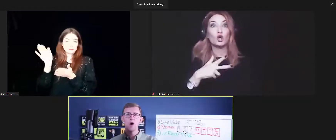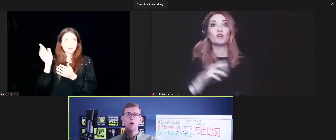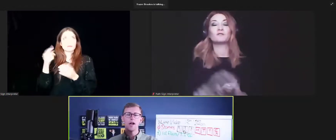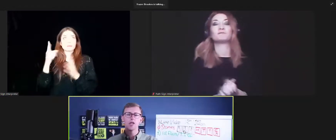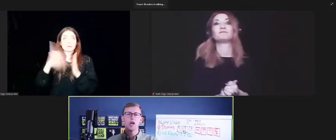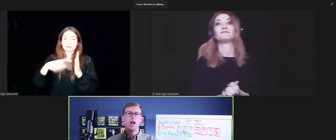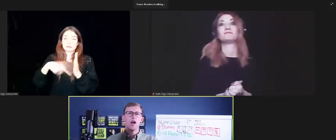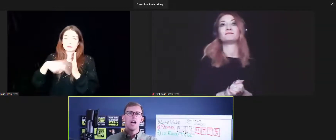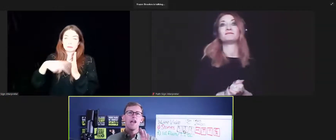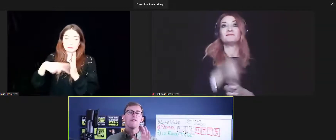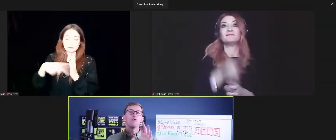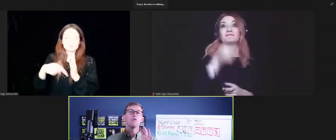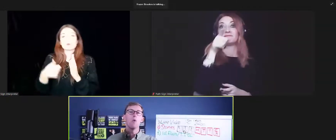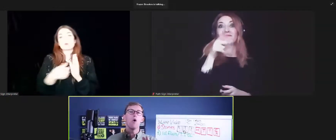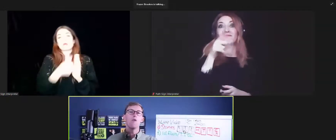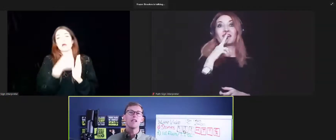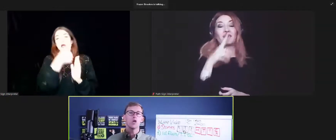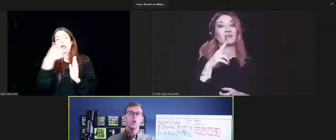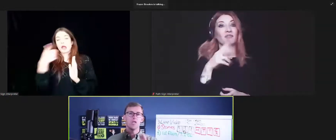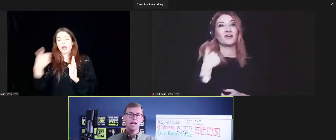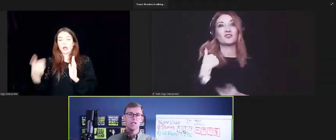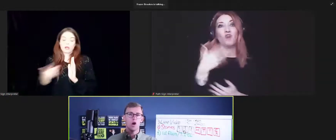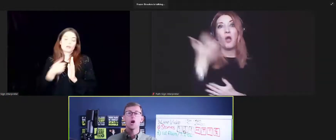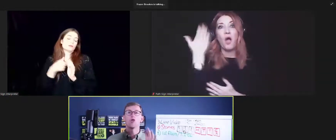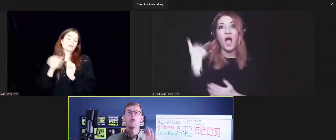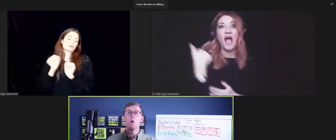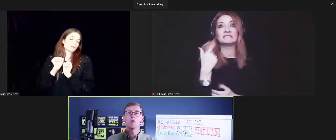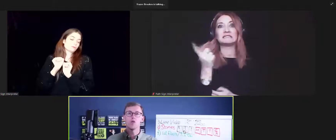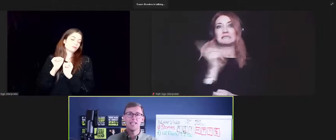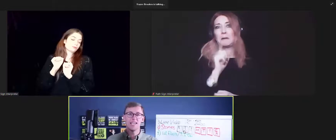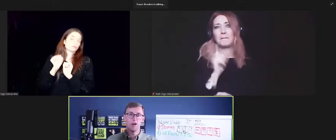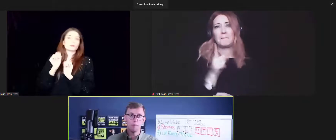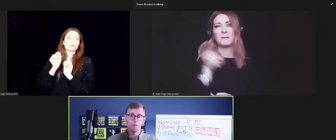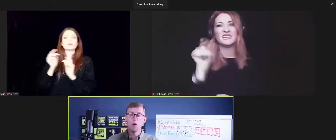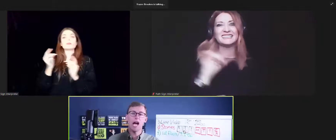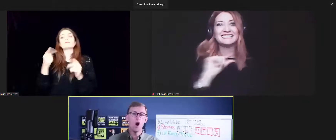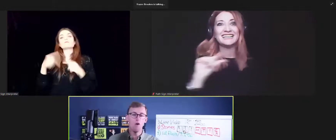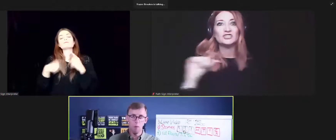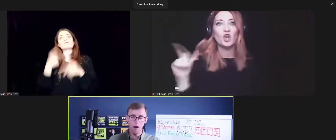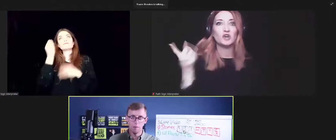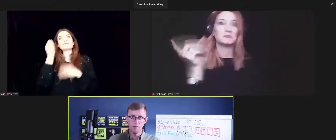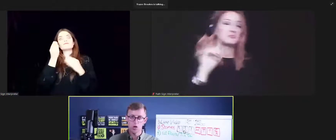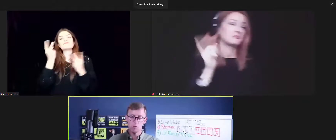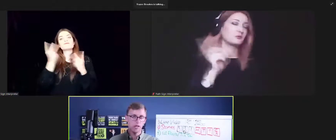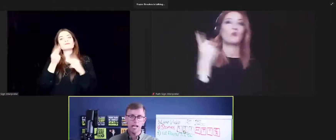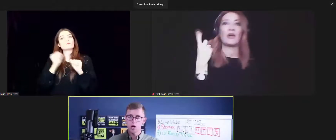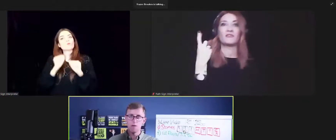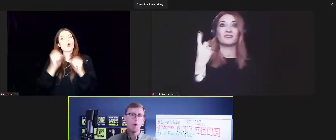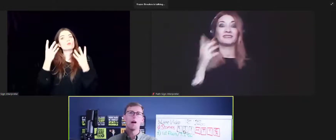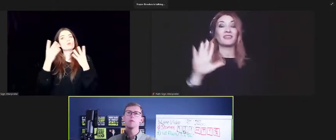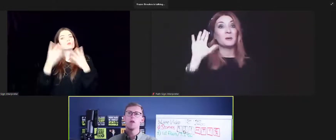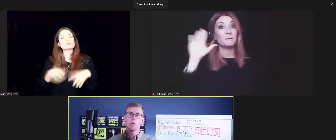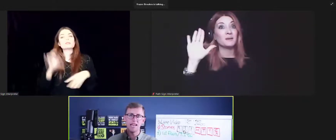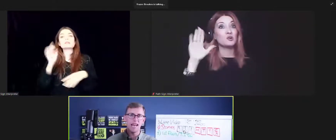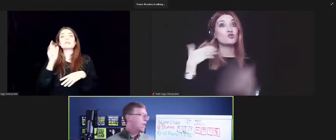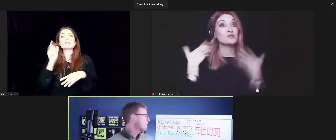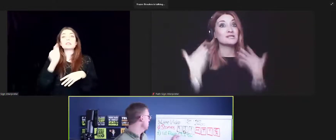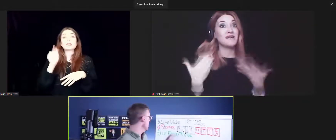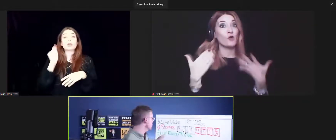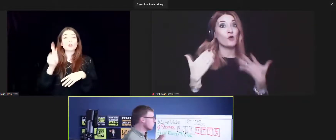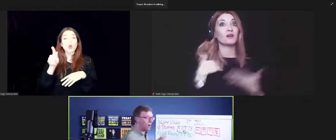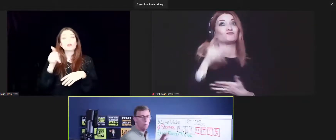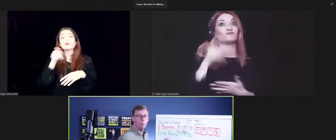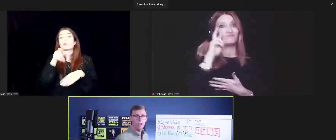how it works. If you don't already use TikTok, don't set it up. Don't get overwhelmed. If you're someone who gets overwhelmed, you don't need it,